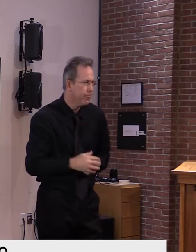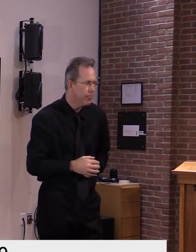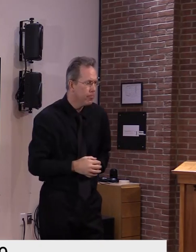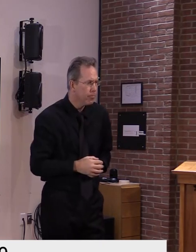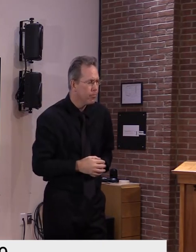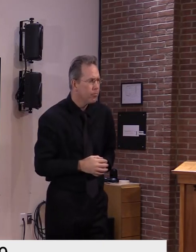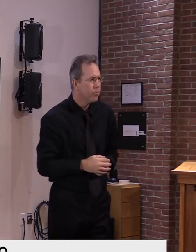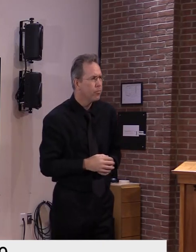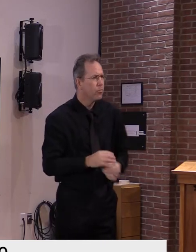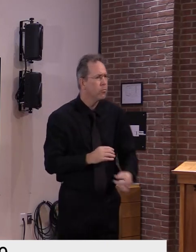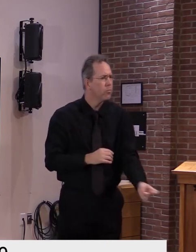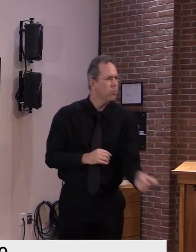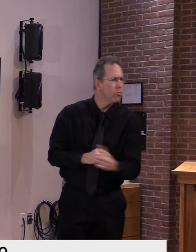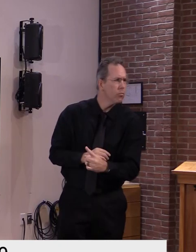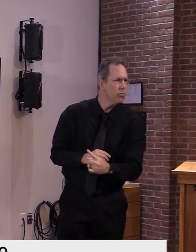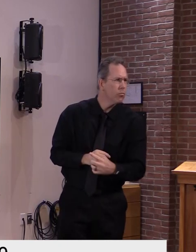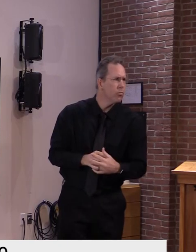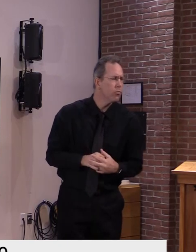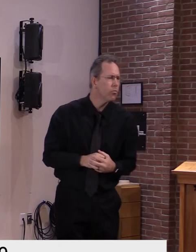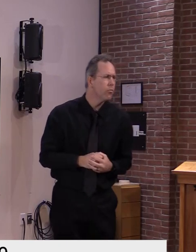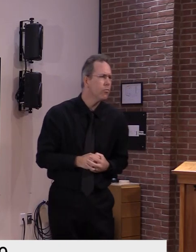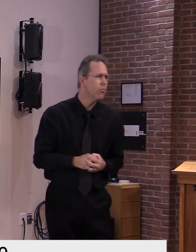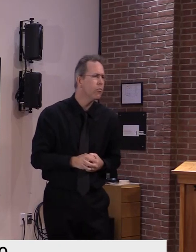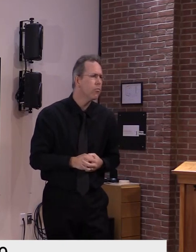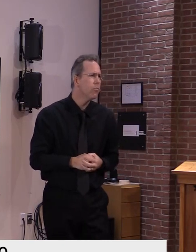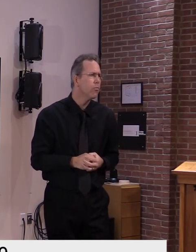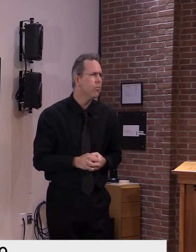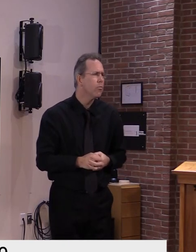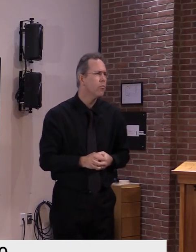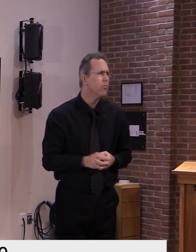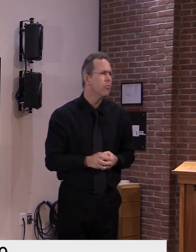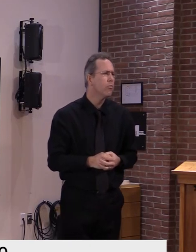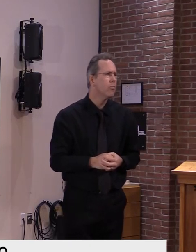While I have you, Dr. Levine, I was curious about the texting initiative.